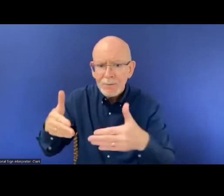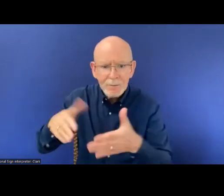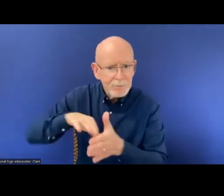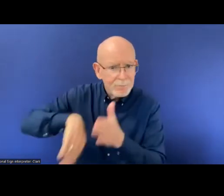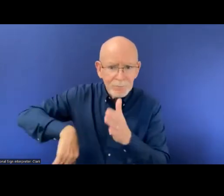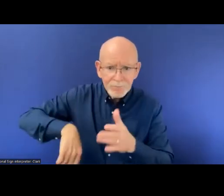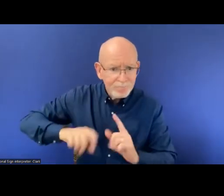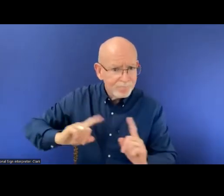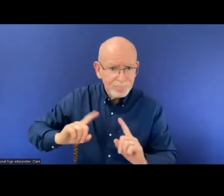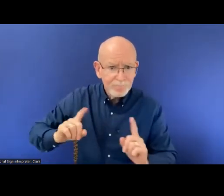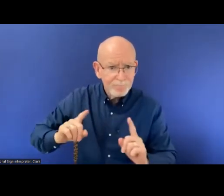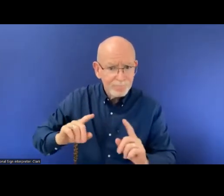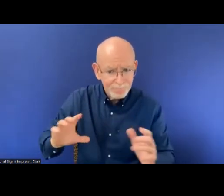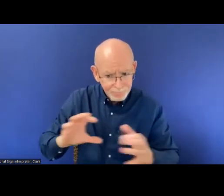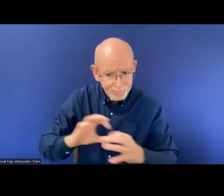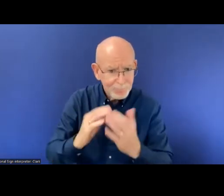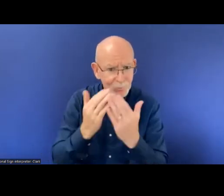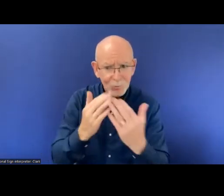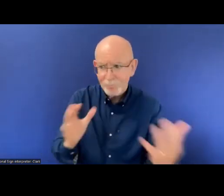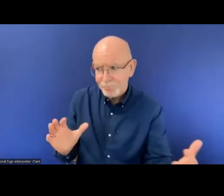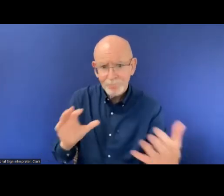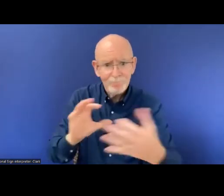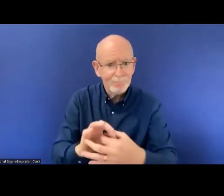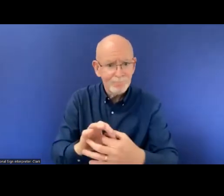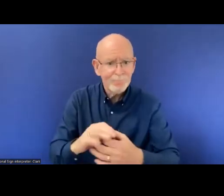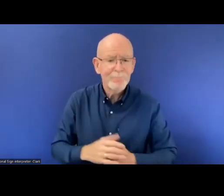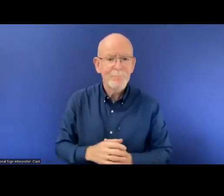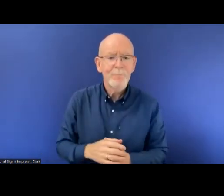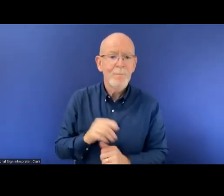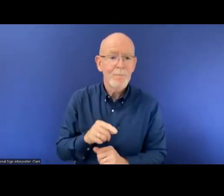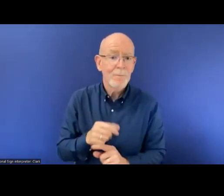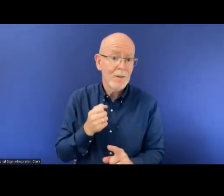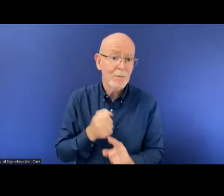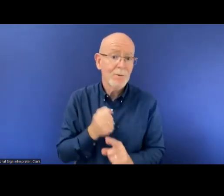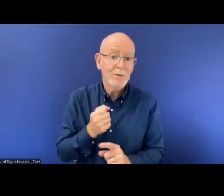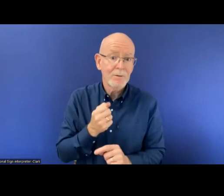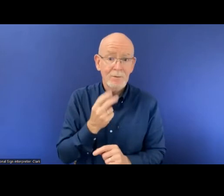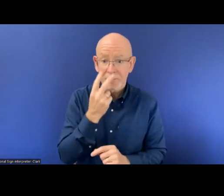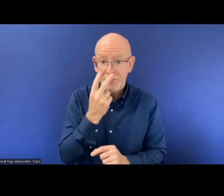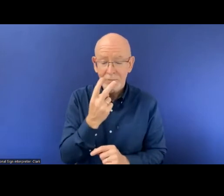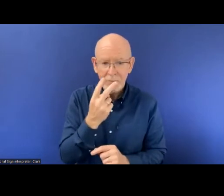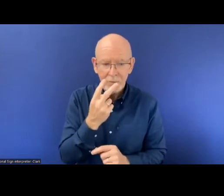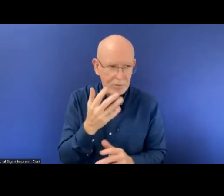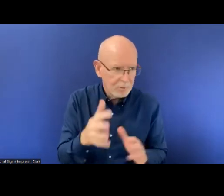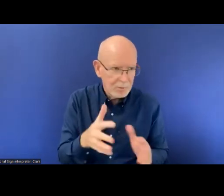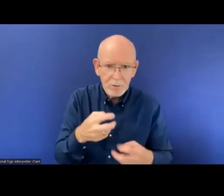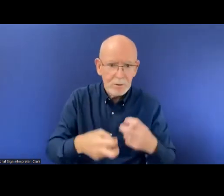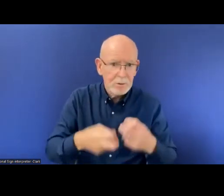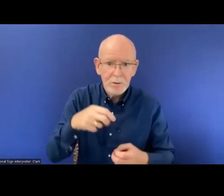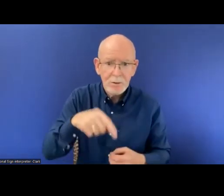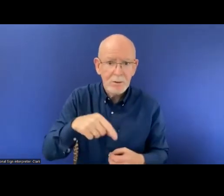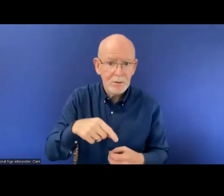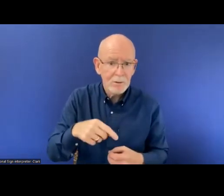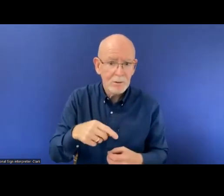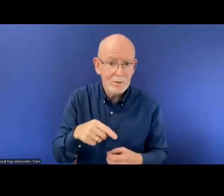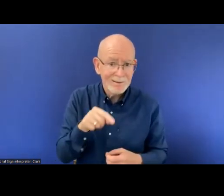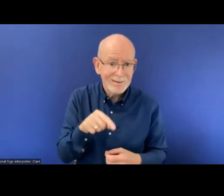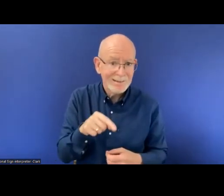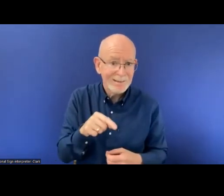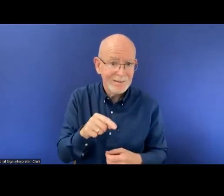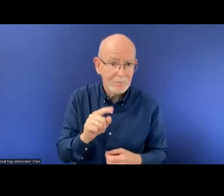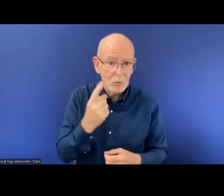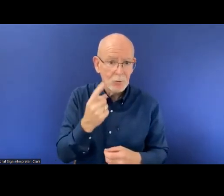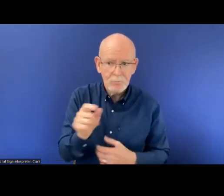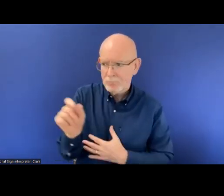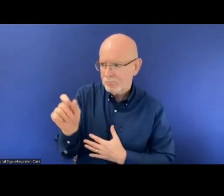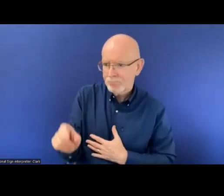World Bank, at the World Health Organization, is a major contributor to global socioeconomic inequalities, as